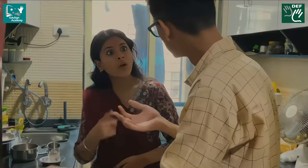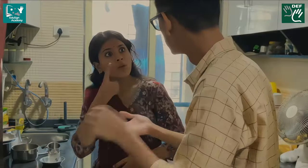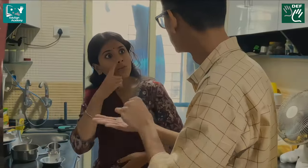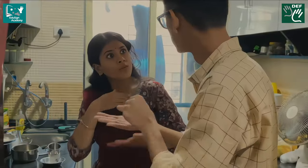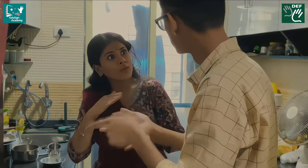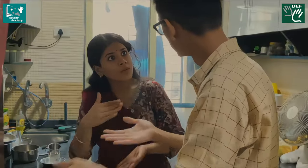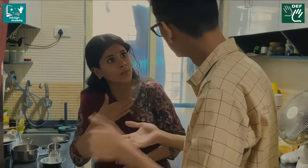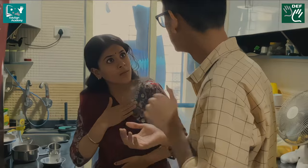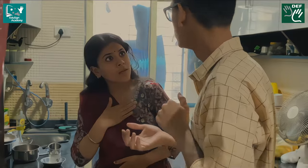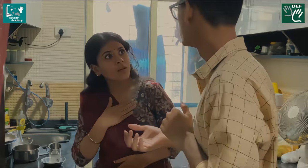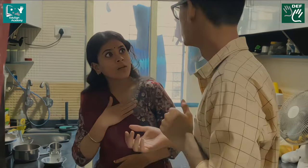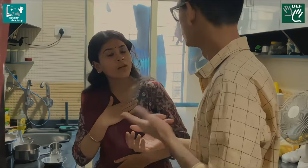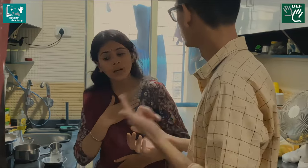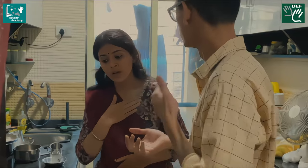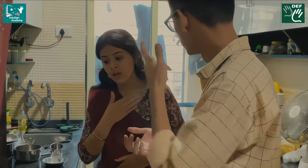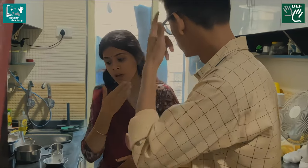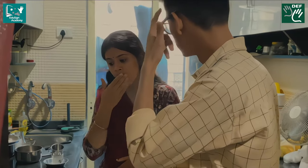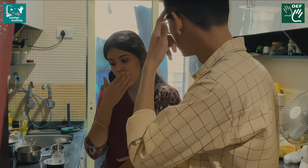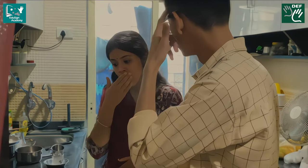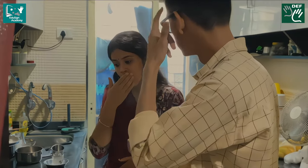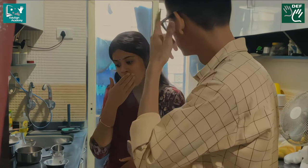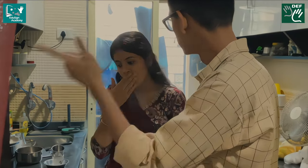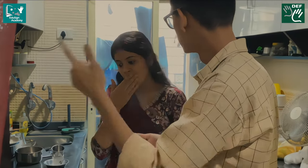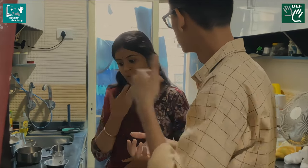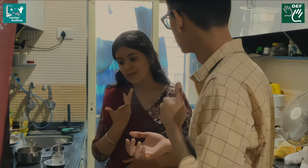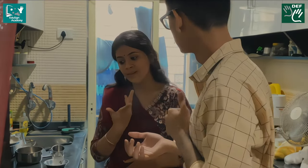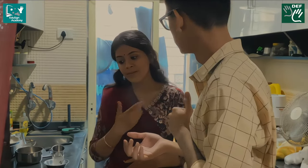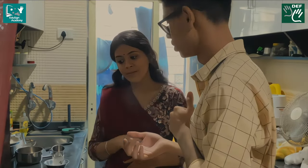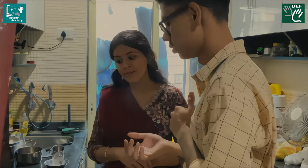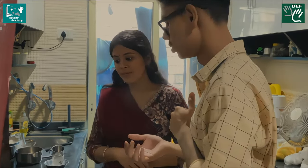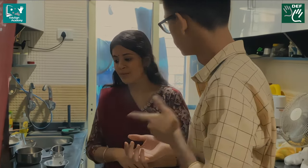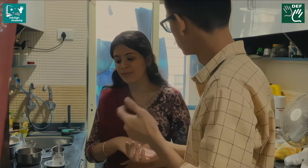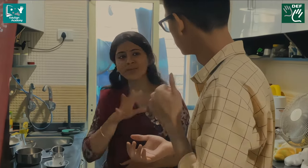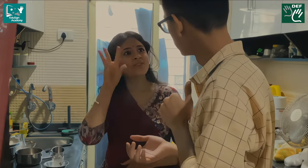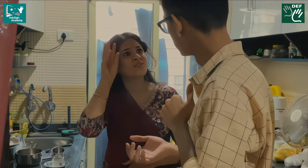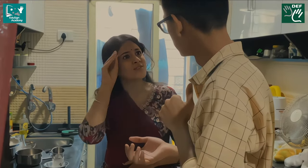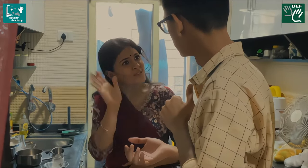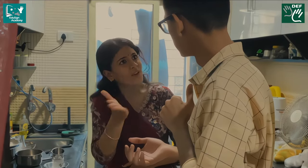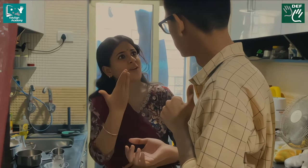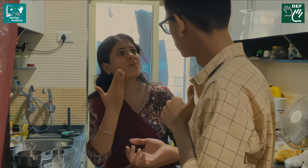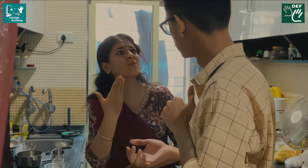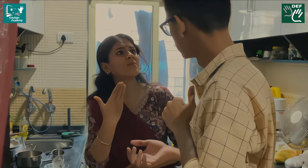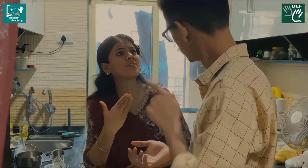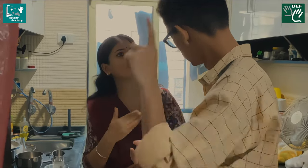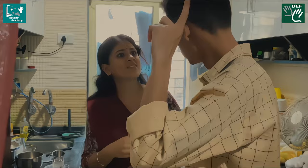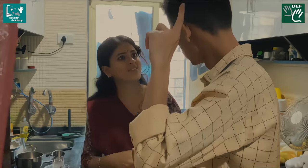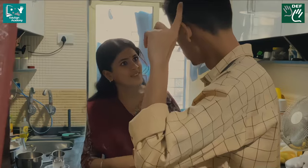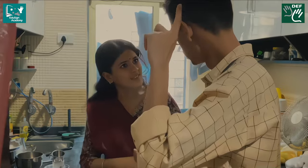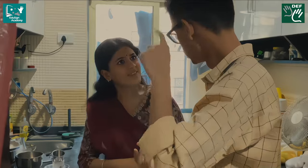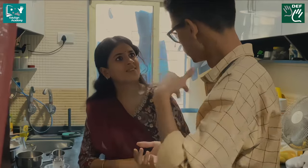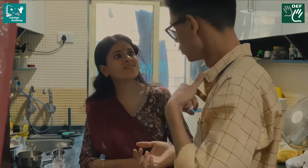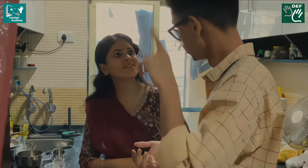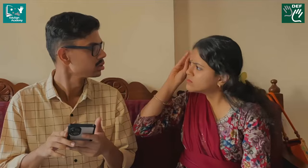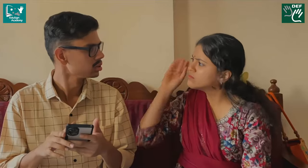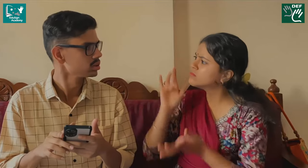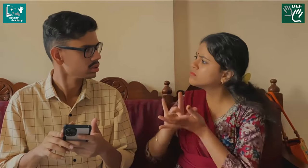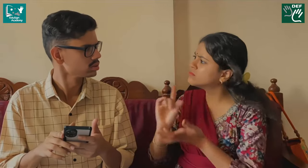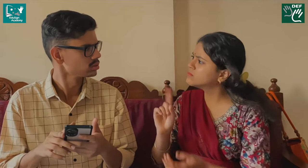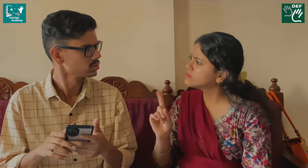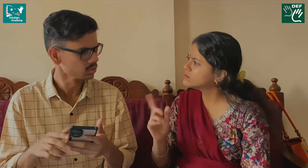Our daughter, yes, she can write, she can do maths. She's smart. I think we should let her learn. Where to choose